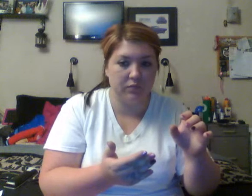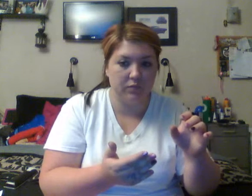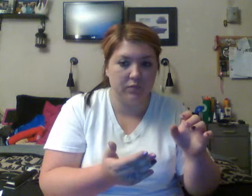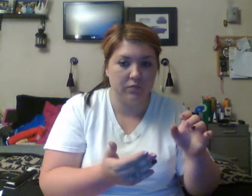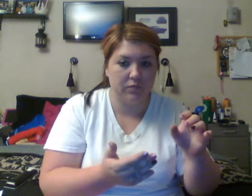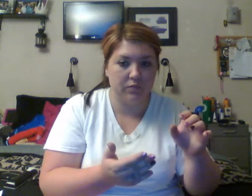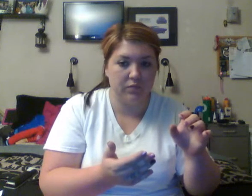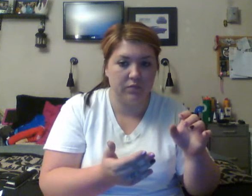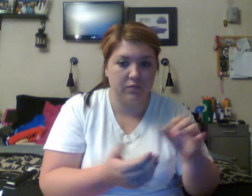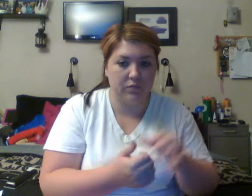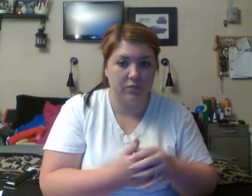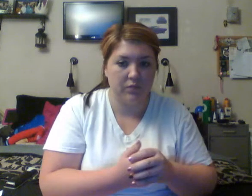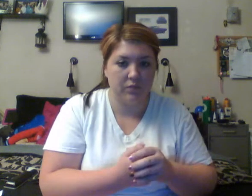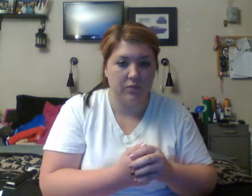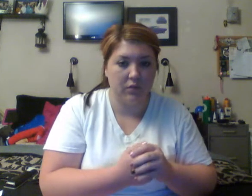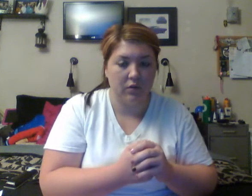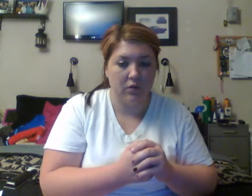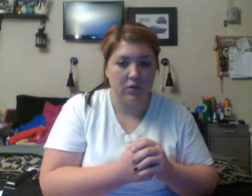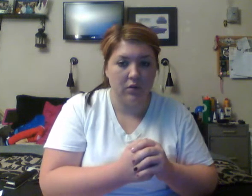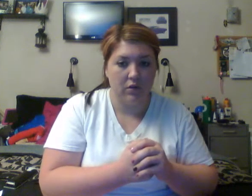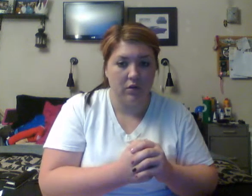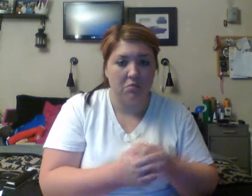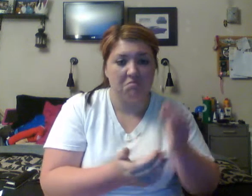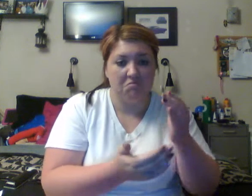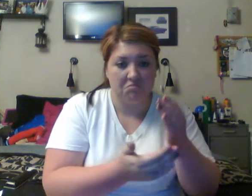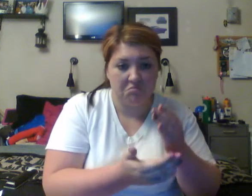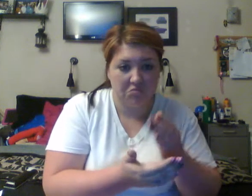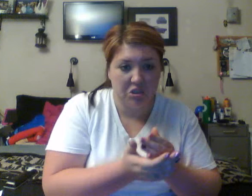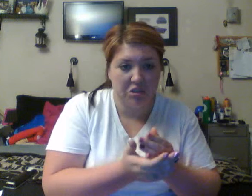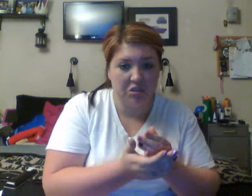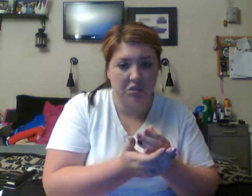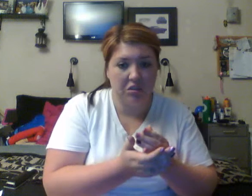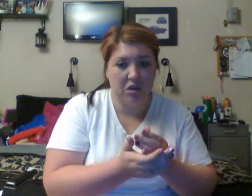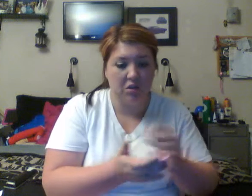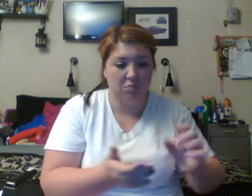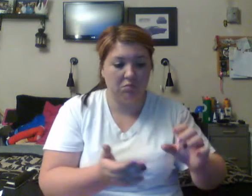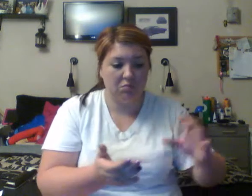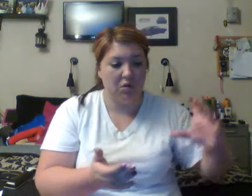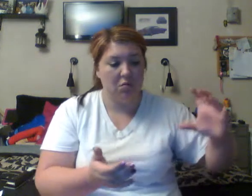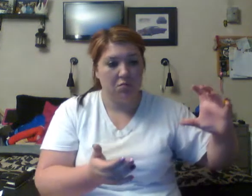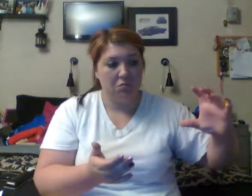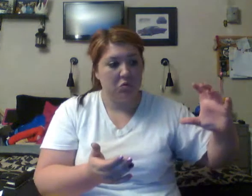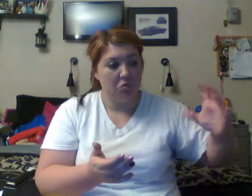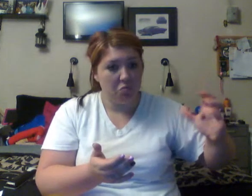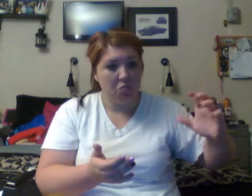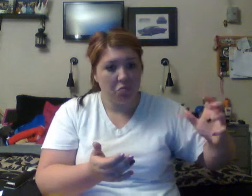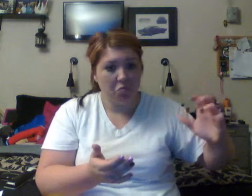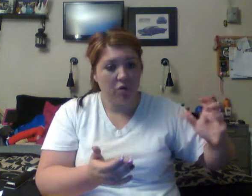zipper and you can't sew it anymore. You stop, take the this is where you're going to use your wheel on the side. You take